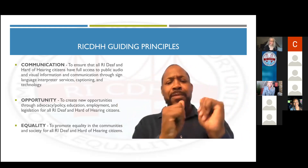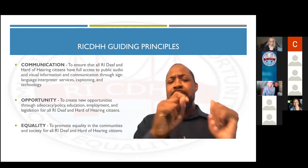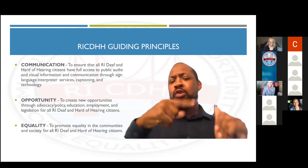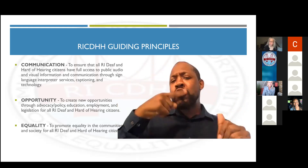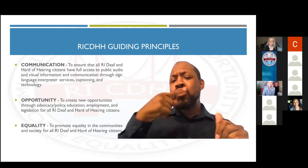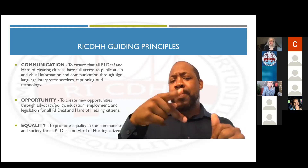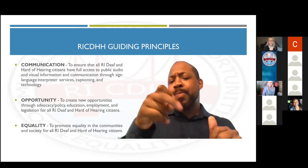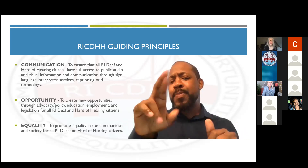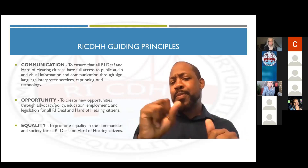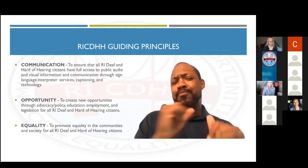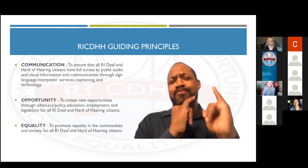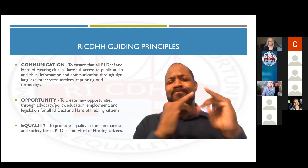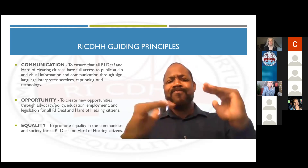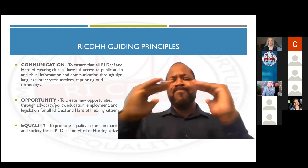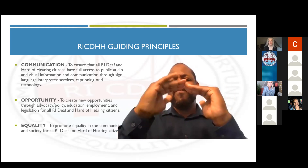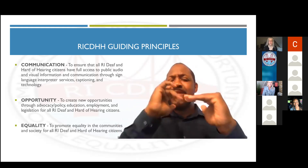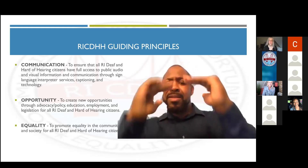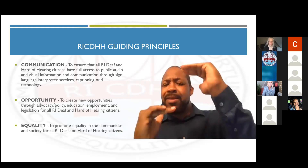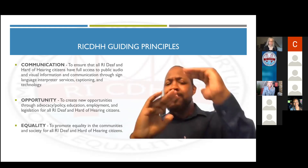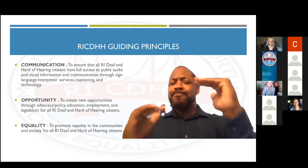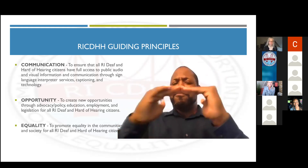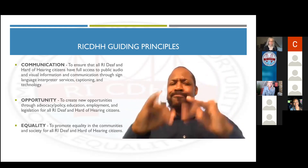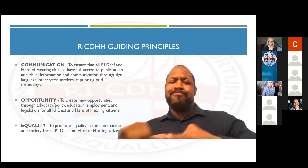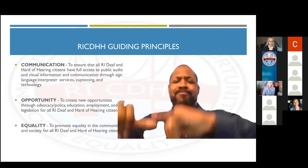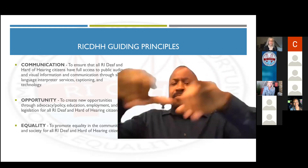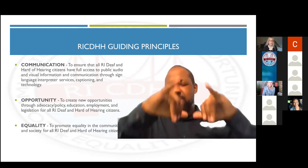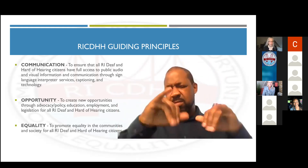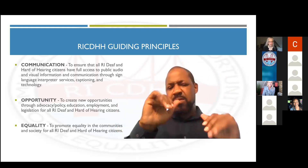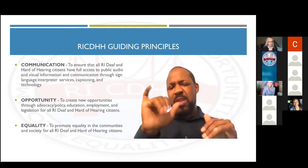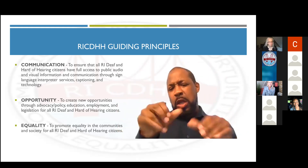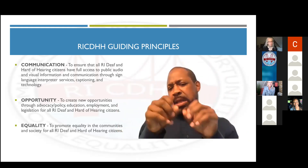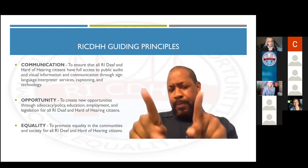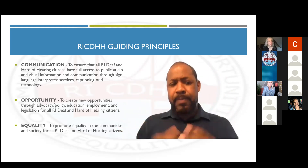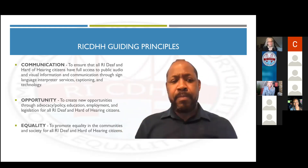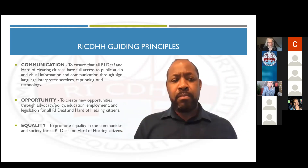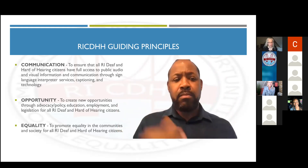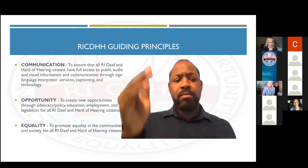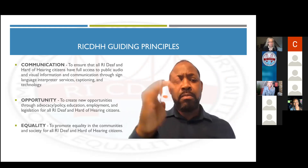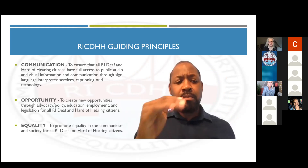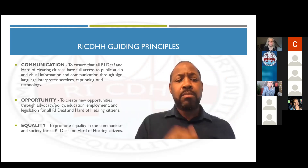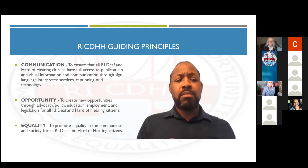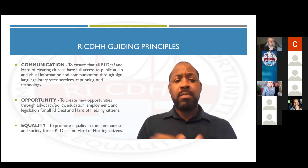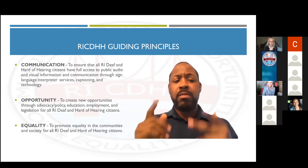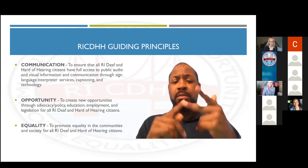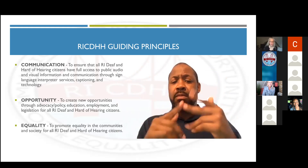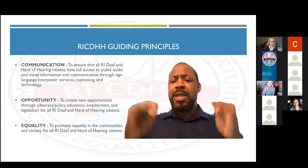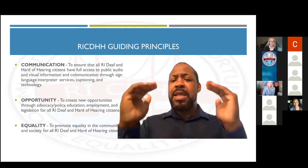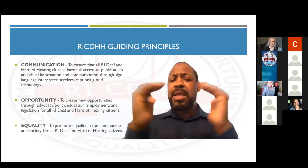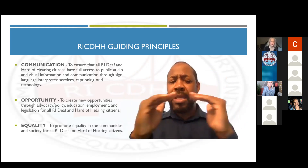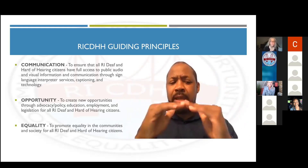deaf people are equal citizens to non-deaf. We don't want to have people being second-class citizens or marginalized.